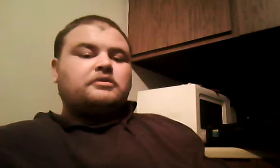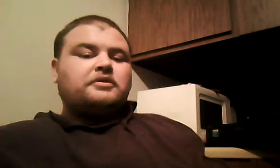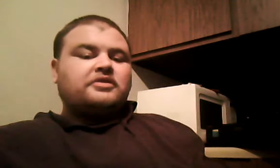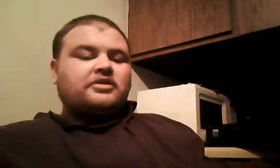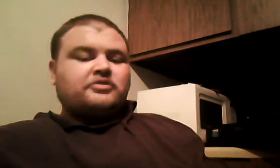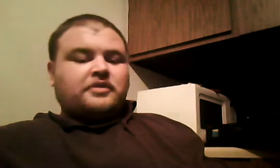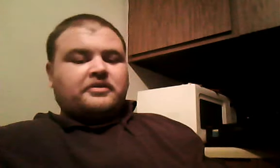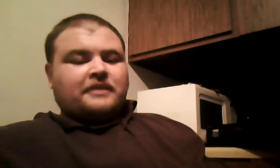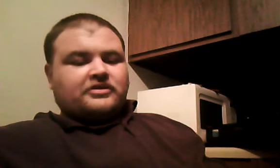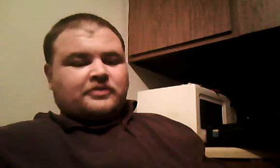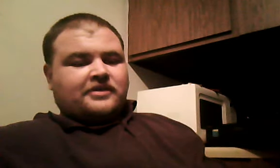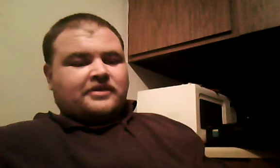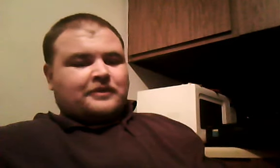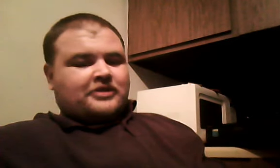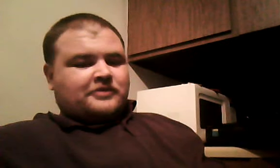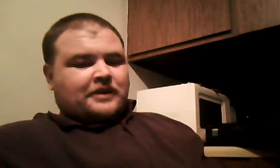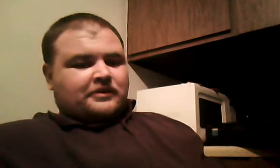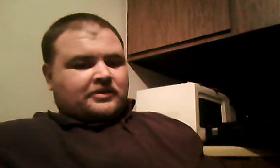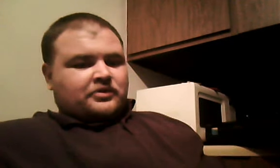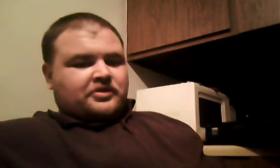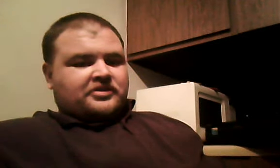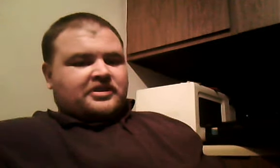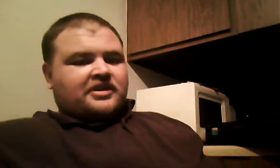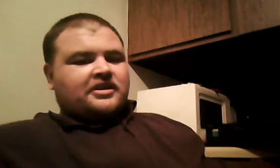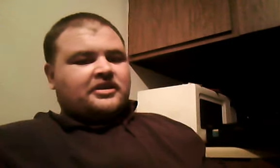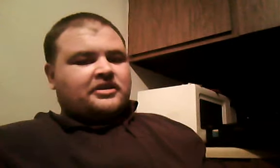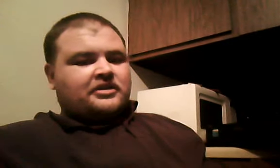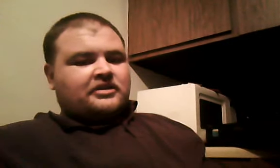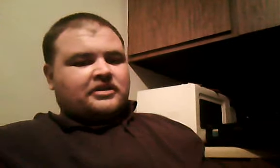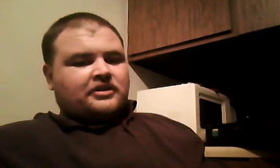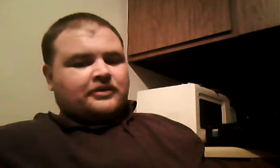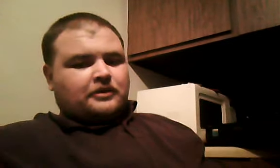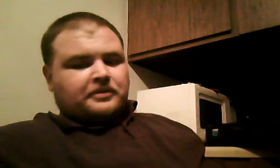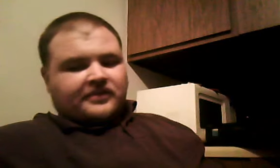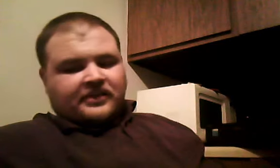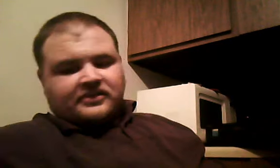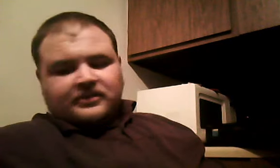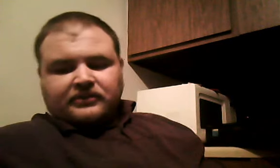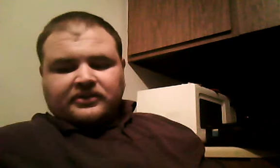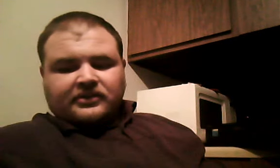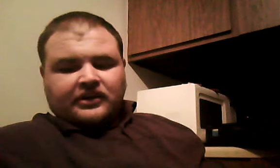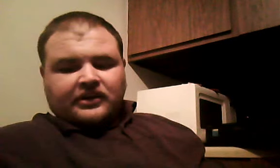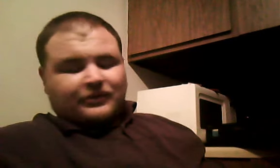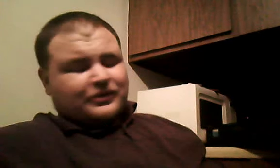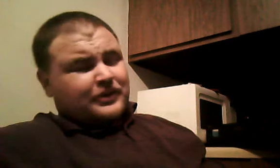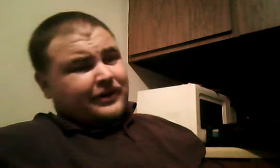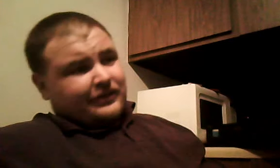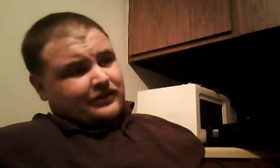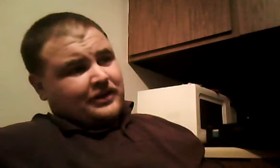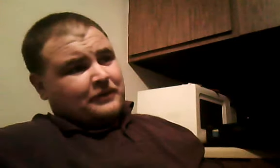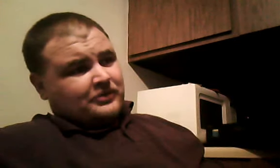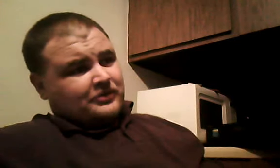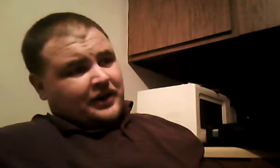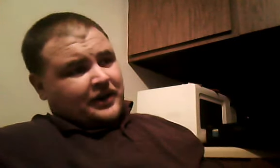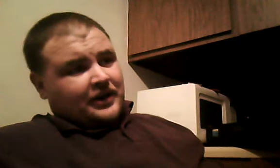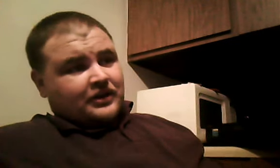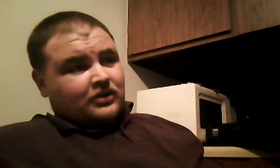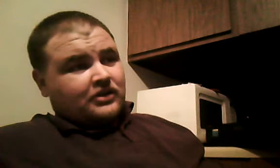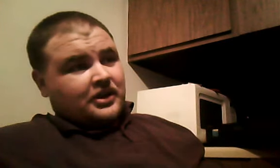Miss Elizabeth and Macho Man. Saying Macho Man was a lunatic. And he was all possessive and stuff. And which we all heard that Macho Man, he looked like